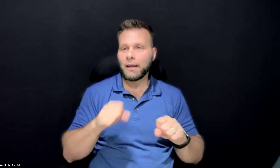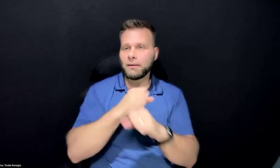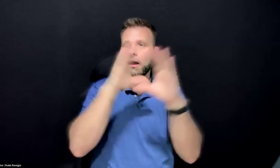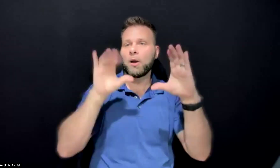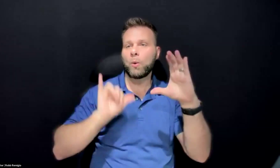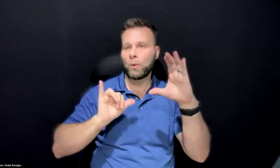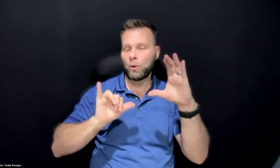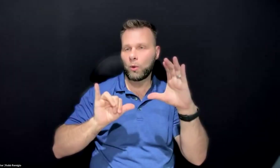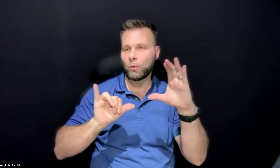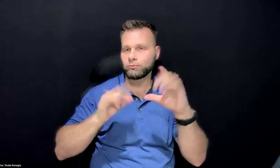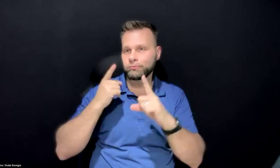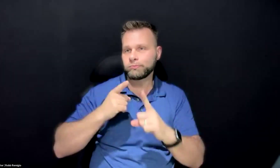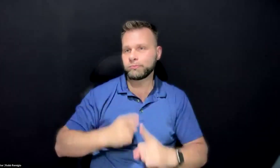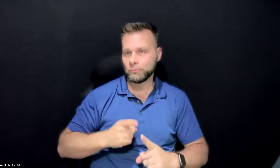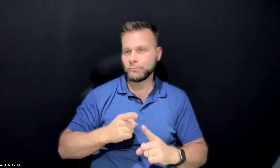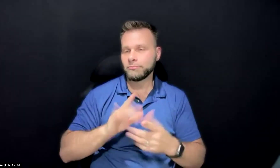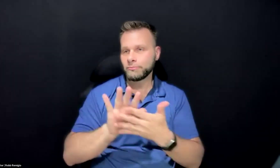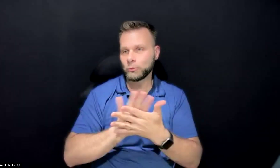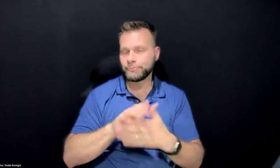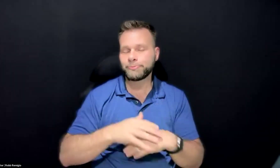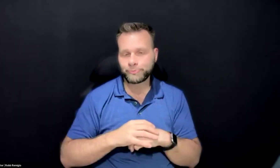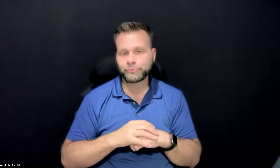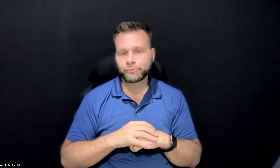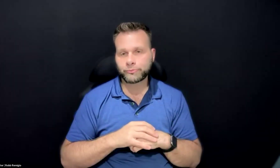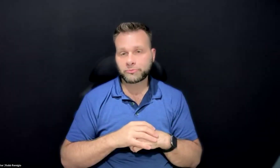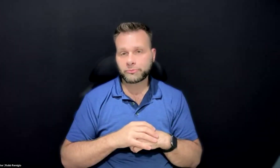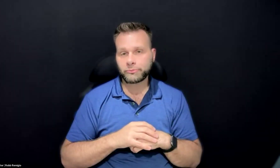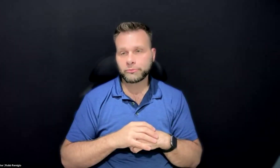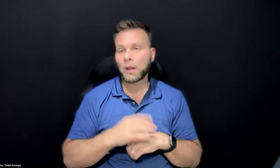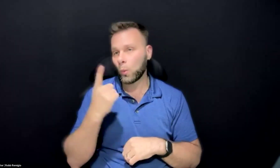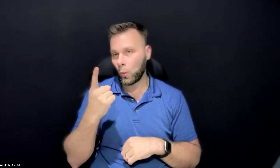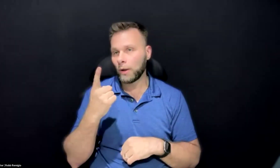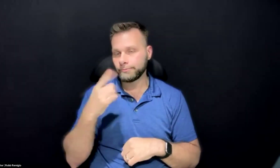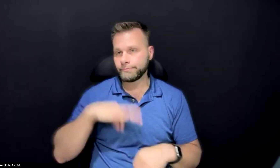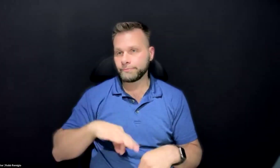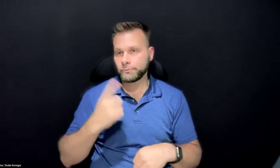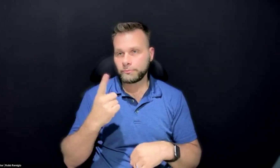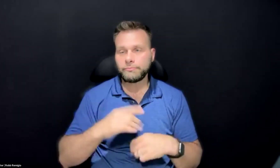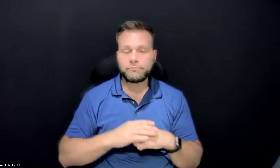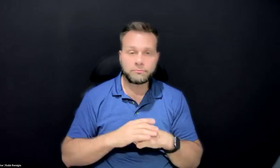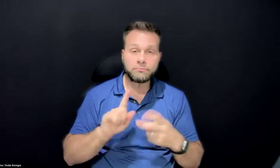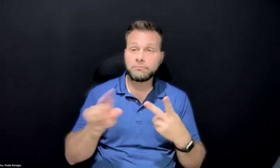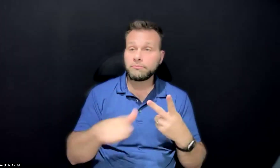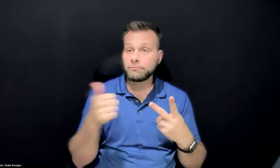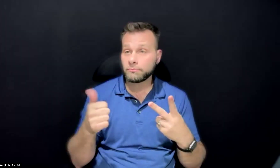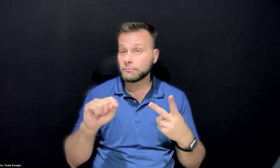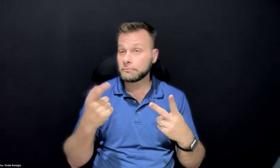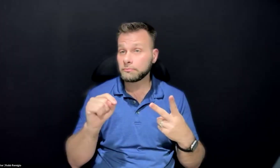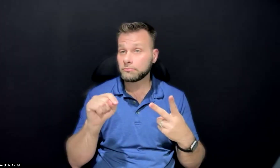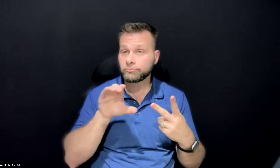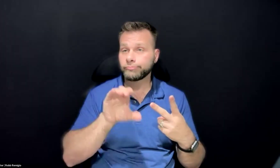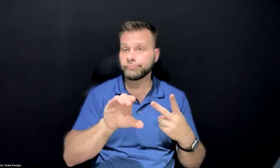So that is one idea. I think for accompanying text that goes with it, or